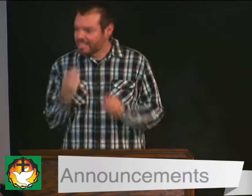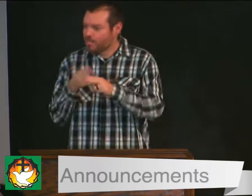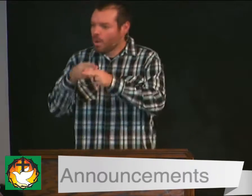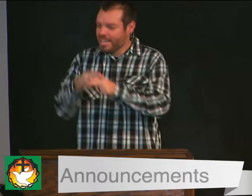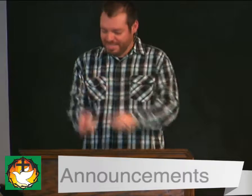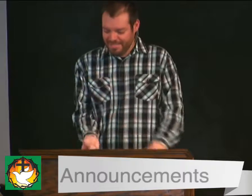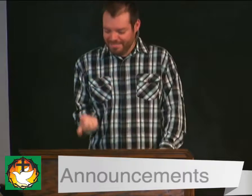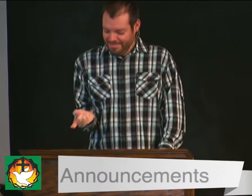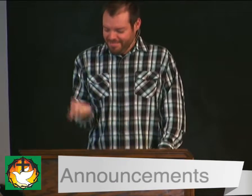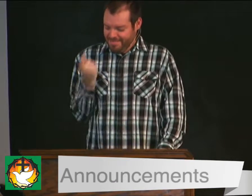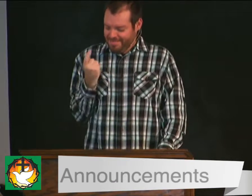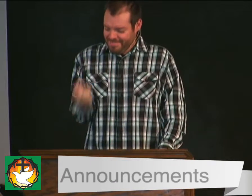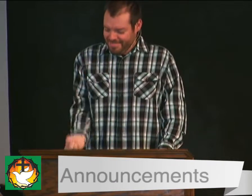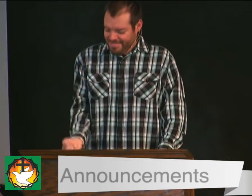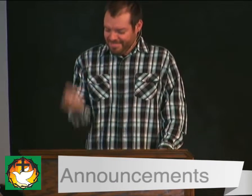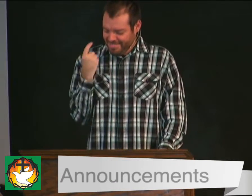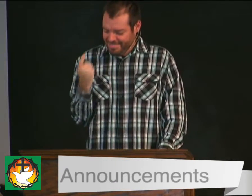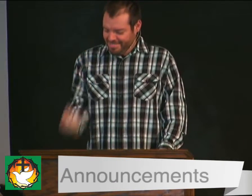Get some weights.